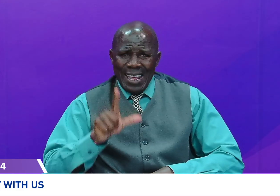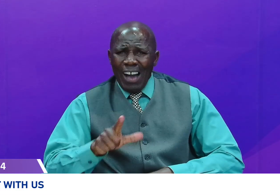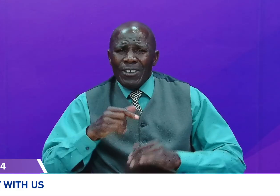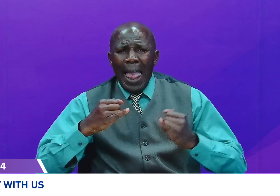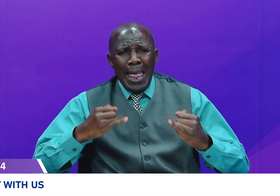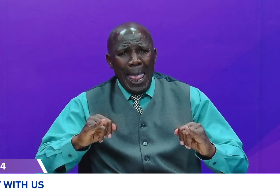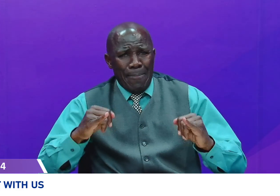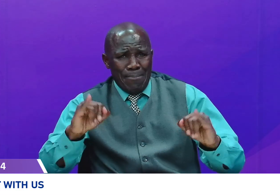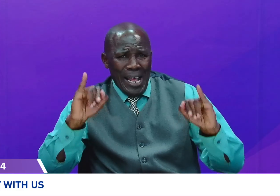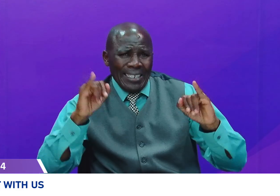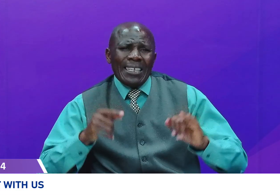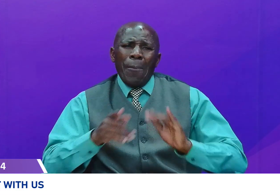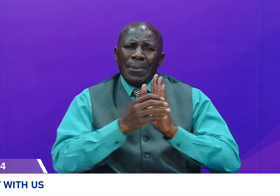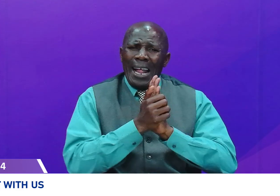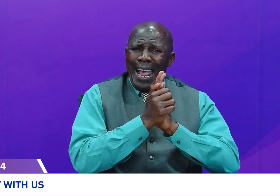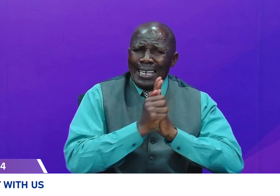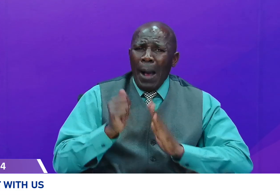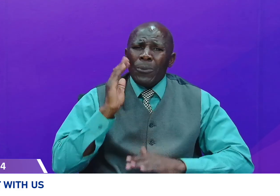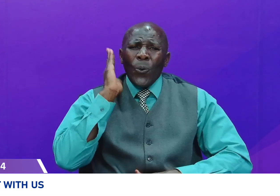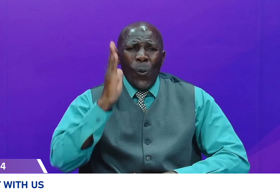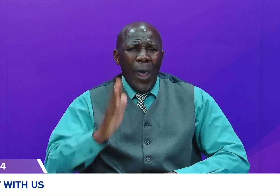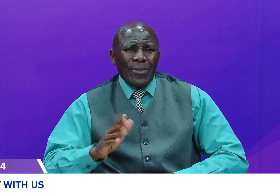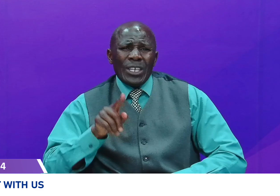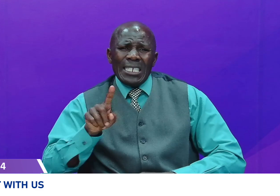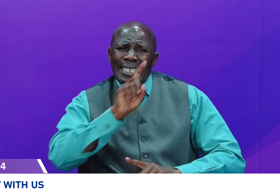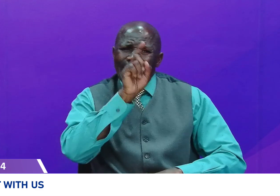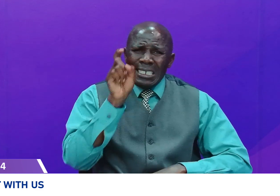Governor Eric Mutai's impeachment.